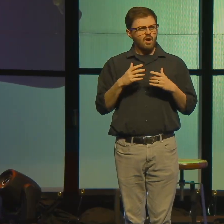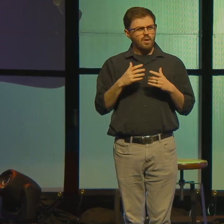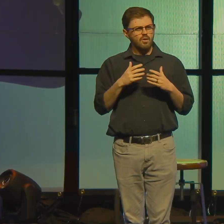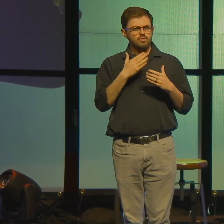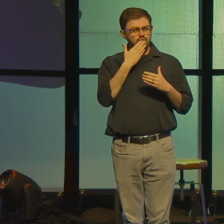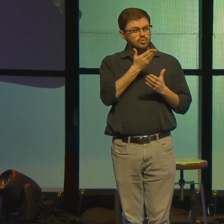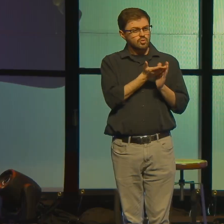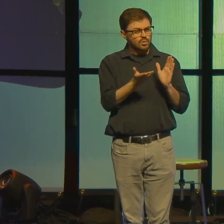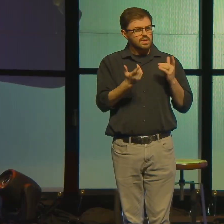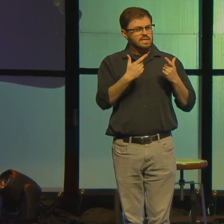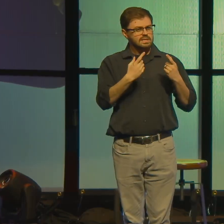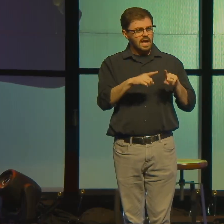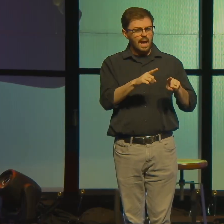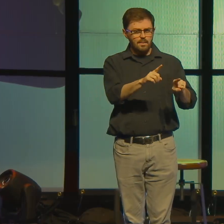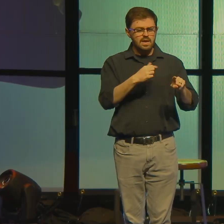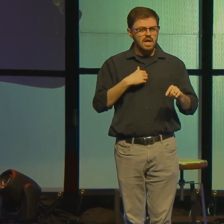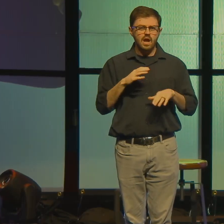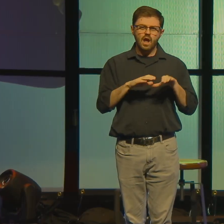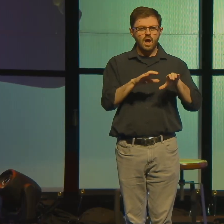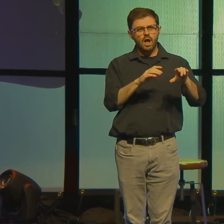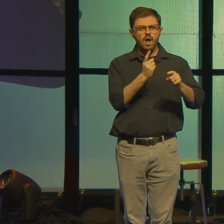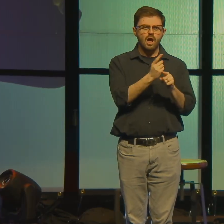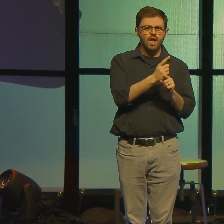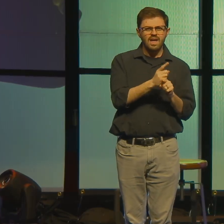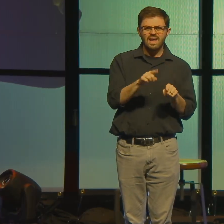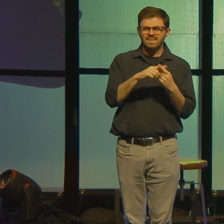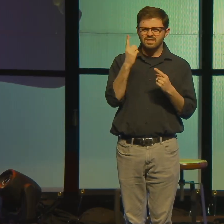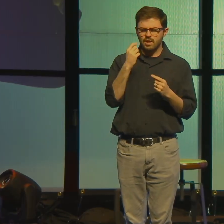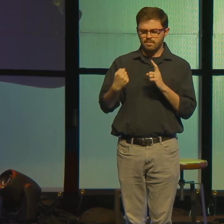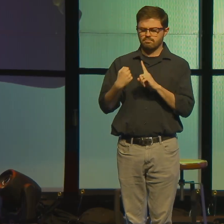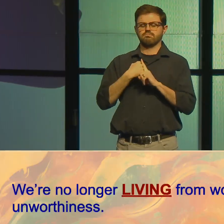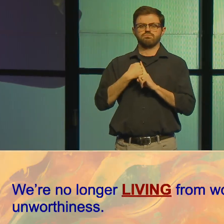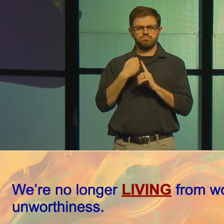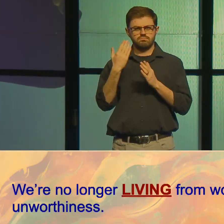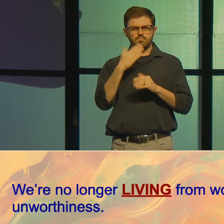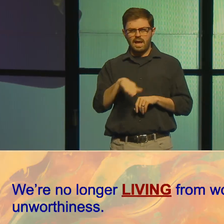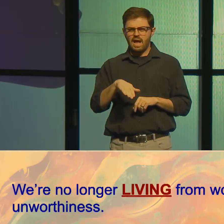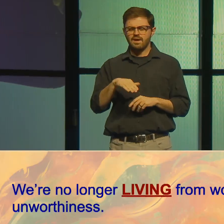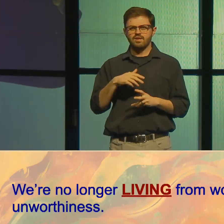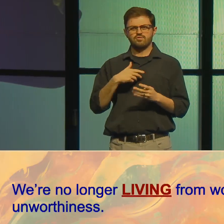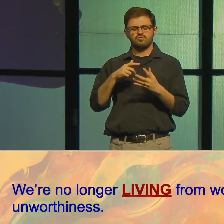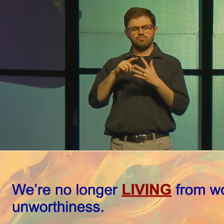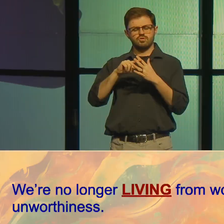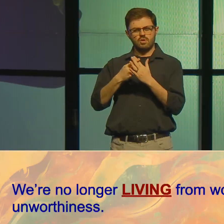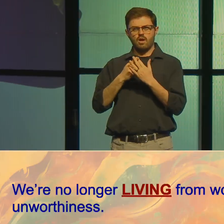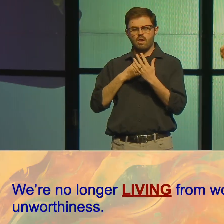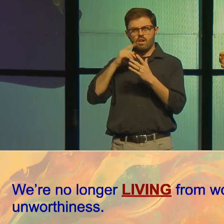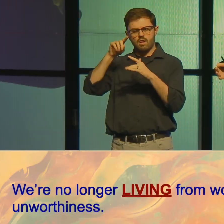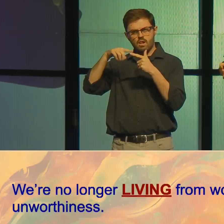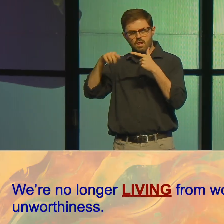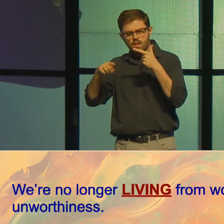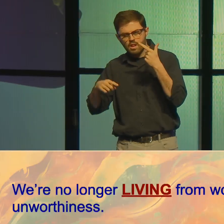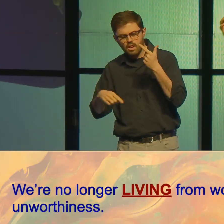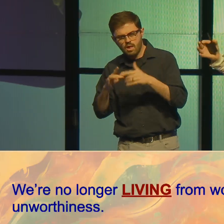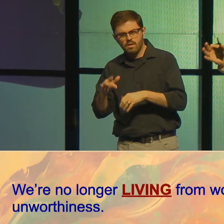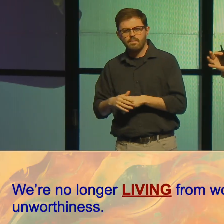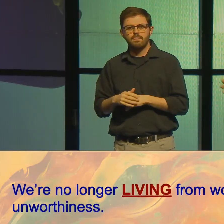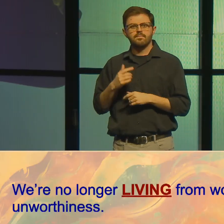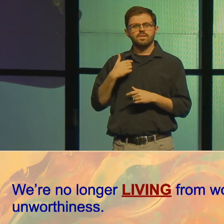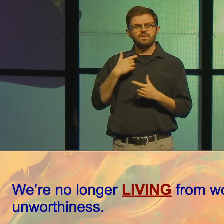happens, you go right back into this cycle. And so we no longer live from worth, but we spend our lives running